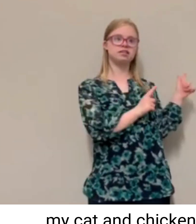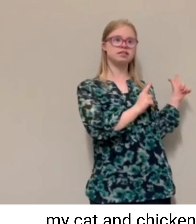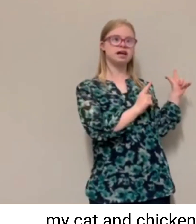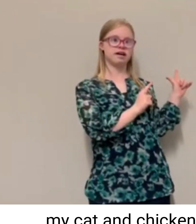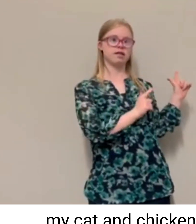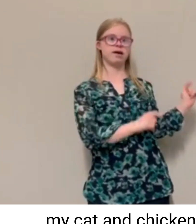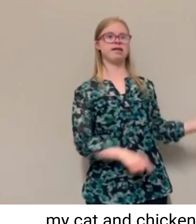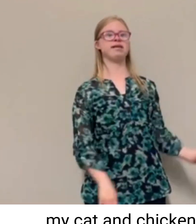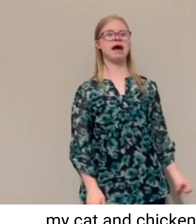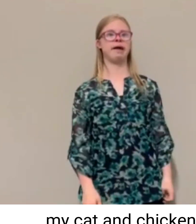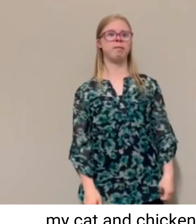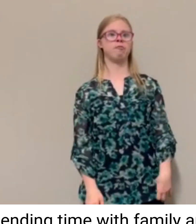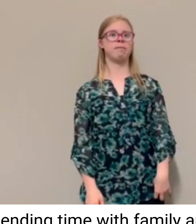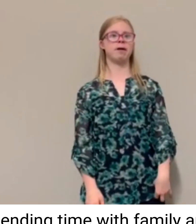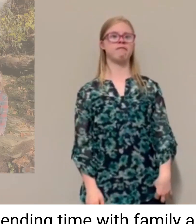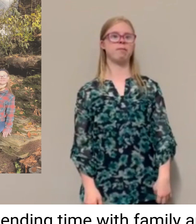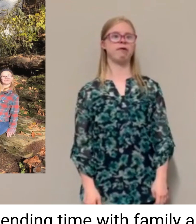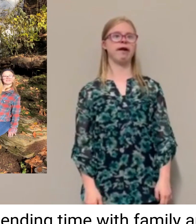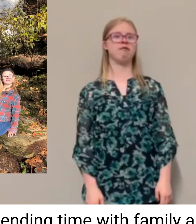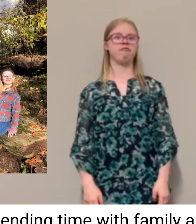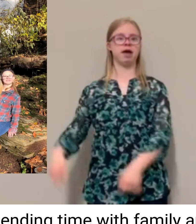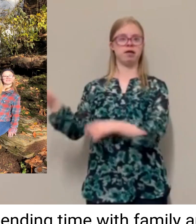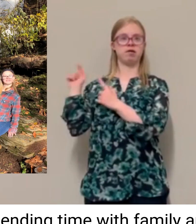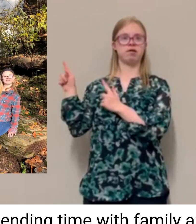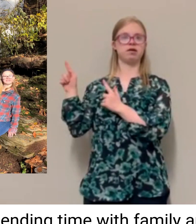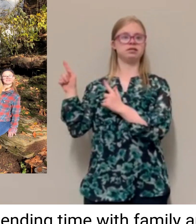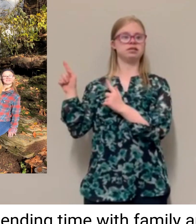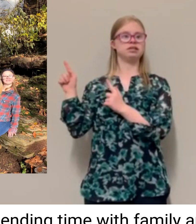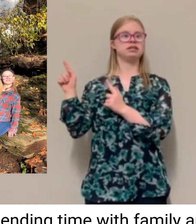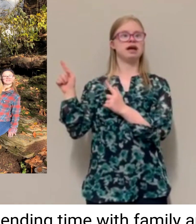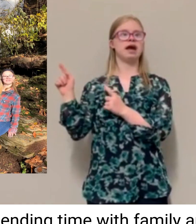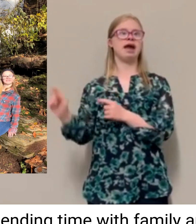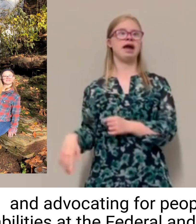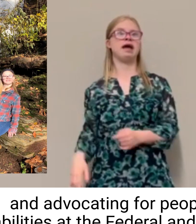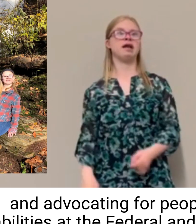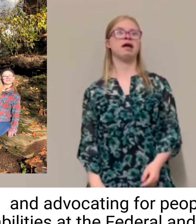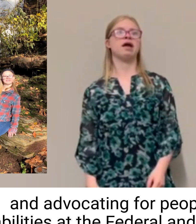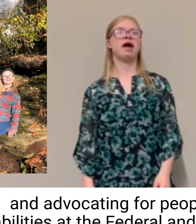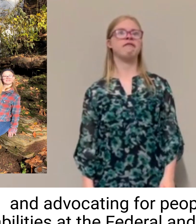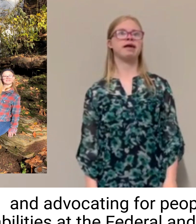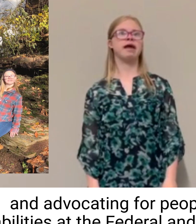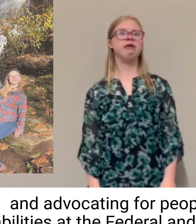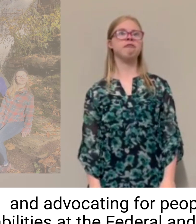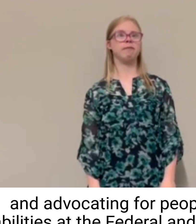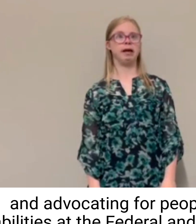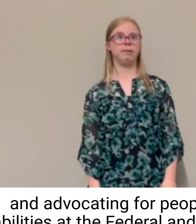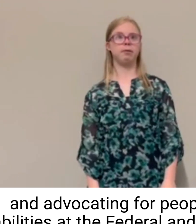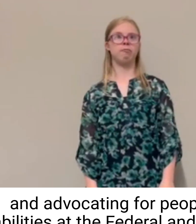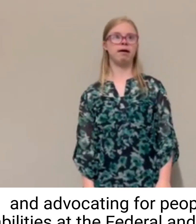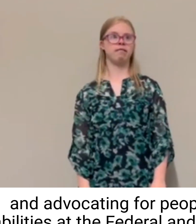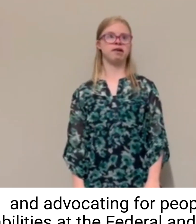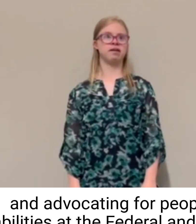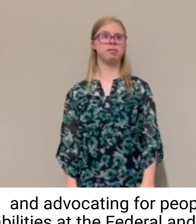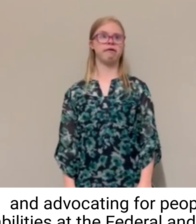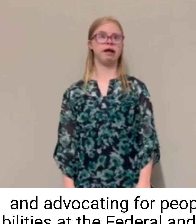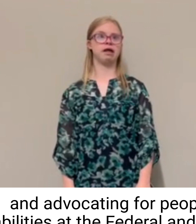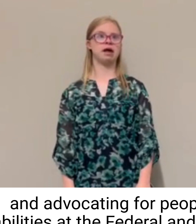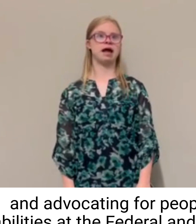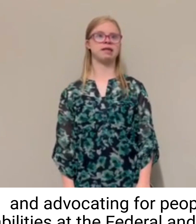spending time with my family and friends. And everything for people with disabilities at